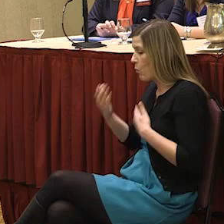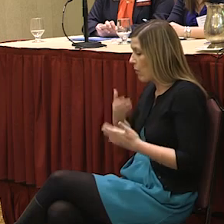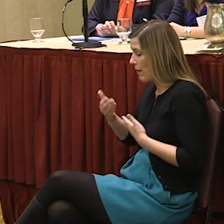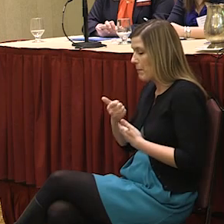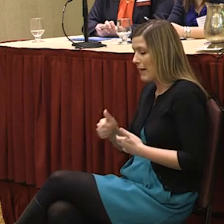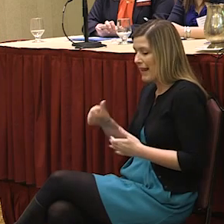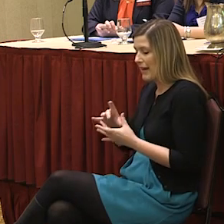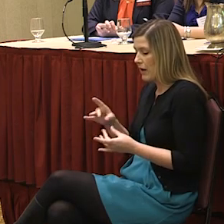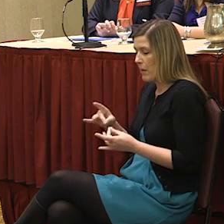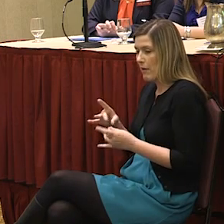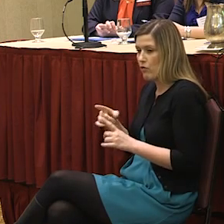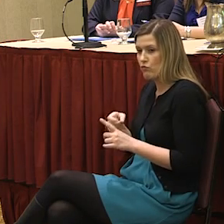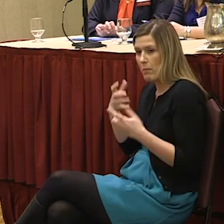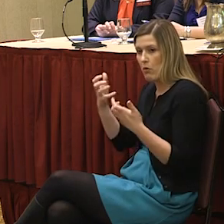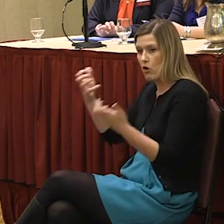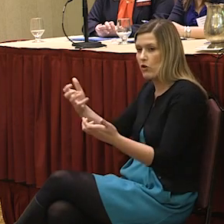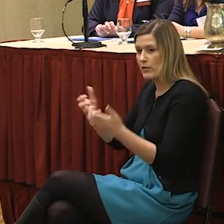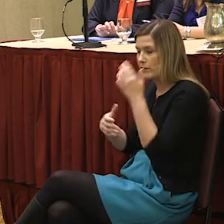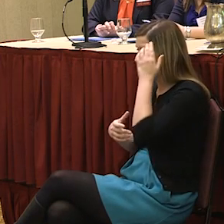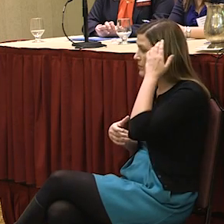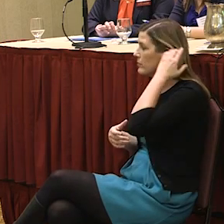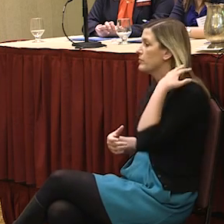any comments from you all at this point.